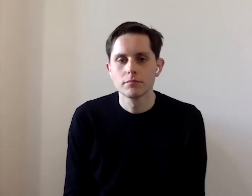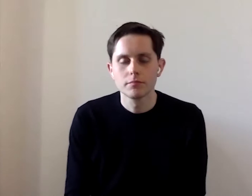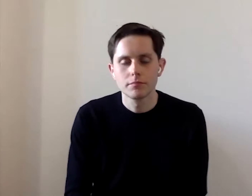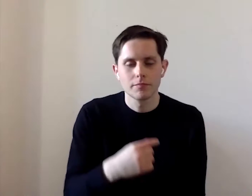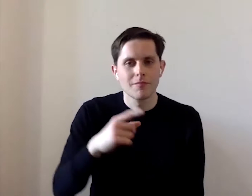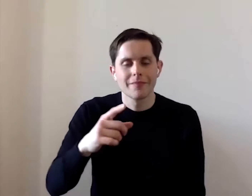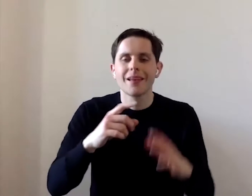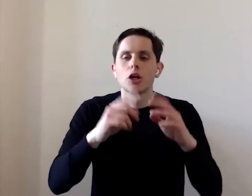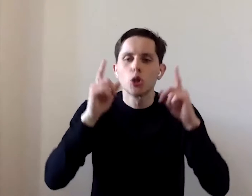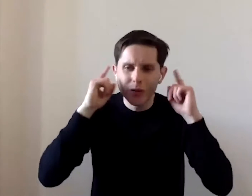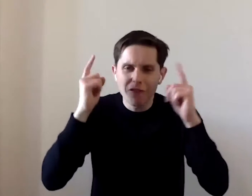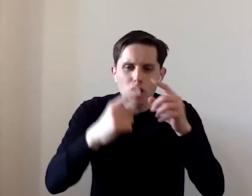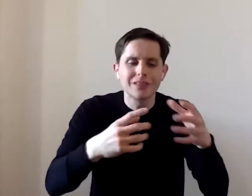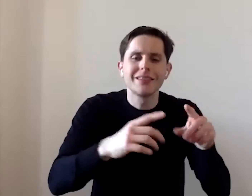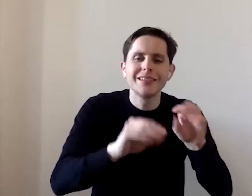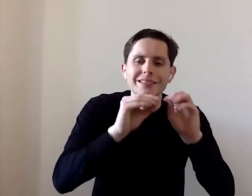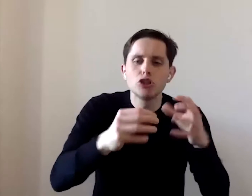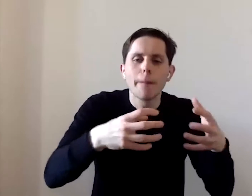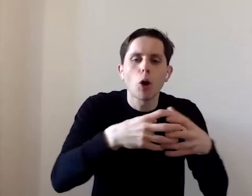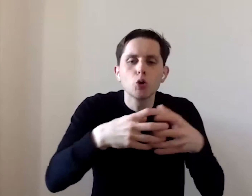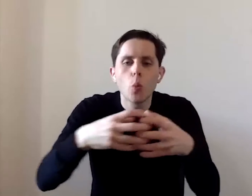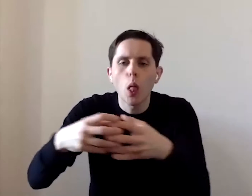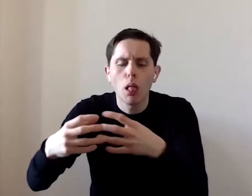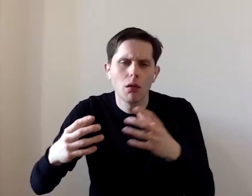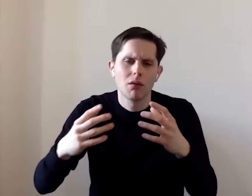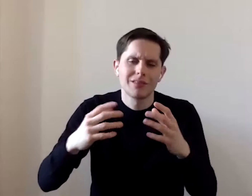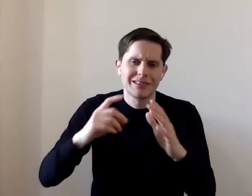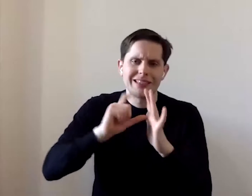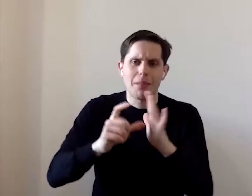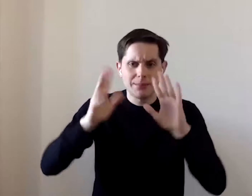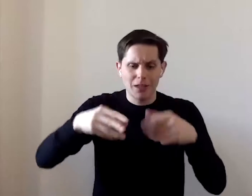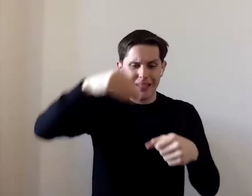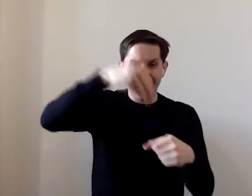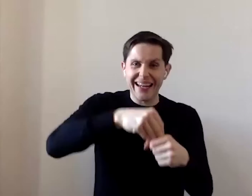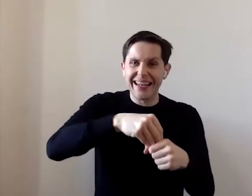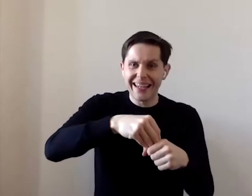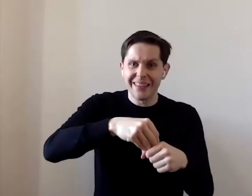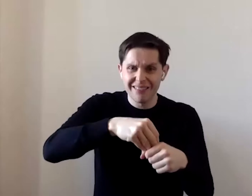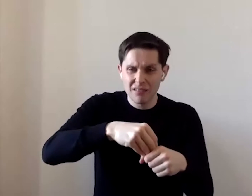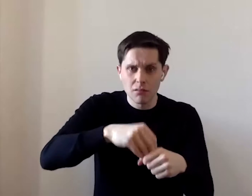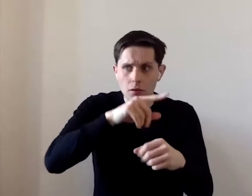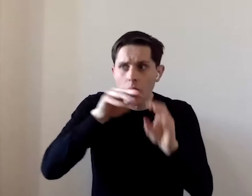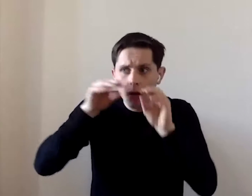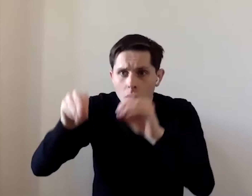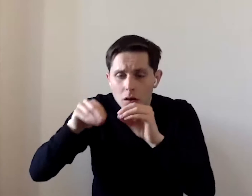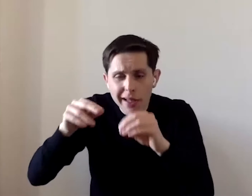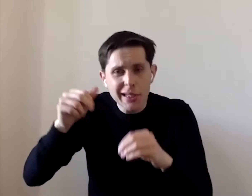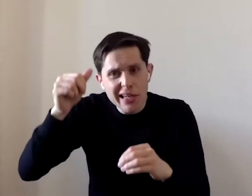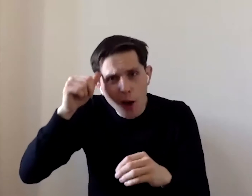I think perhaps when we're thinking about the criteria and the way that modules are taught in universities, that disability needs to be considered in